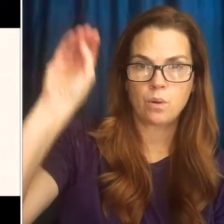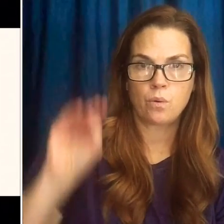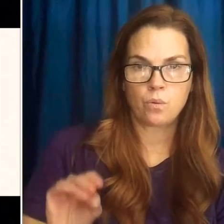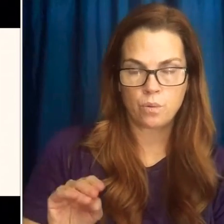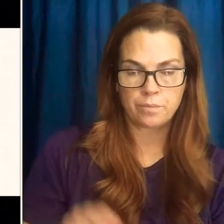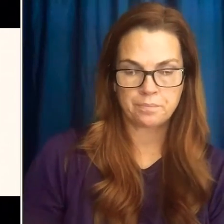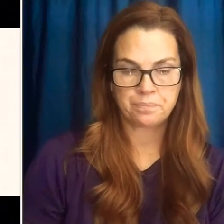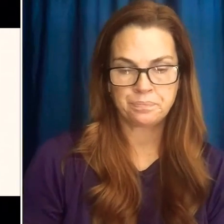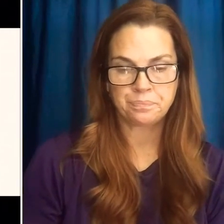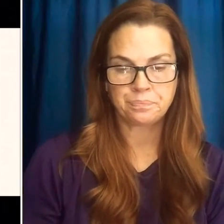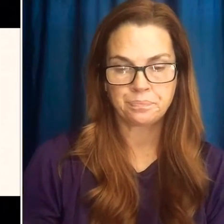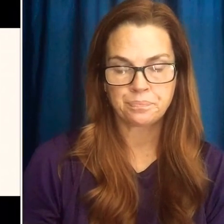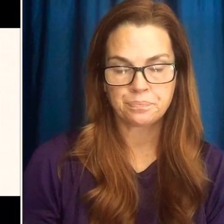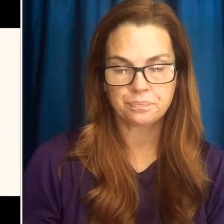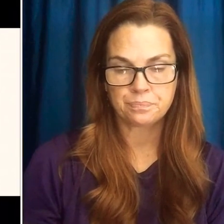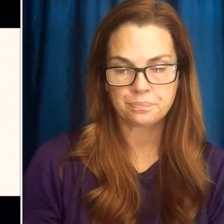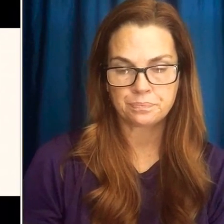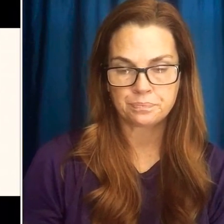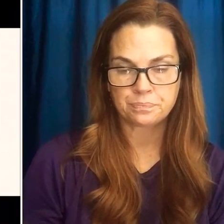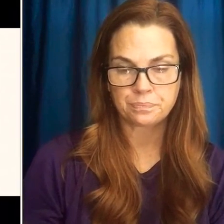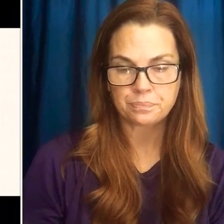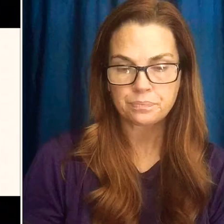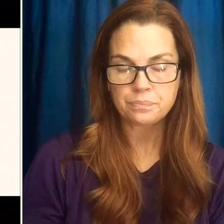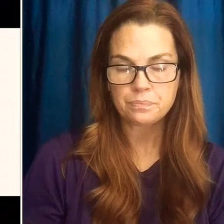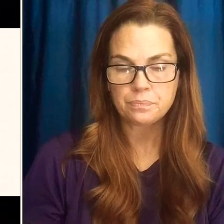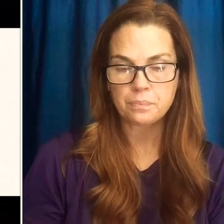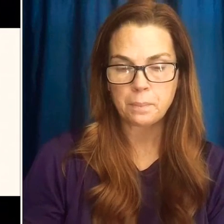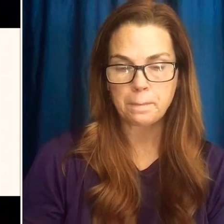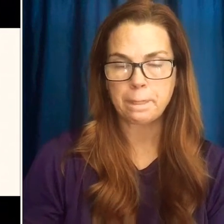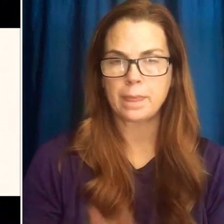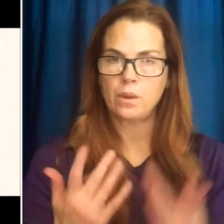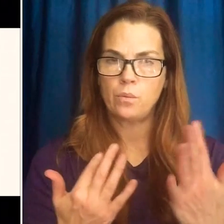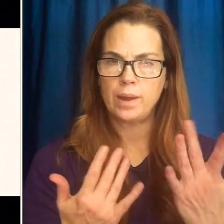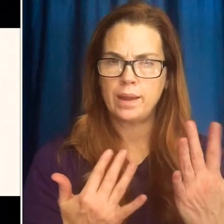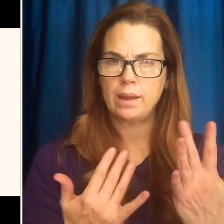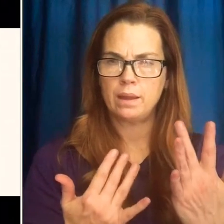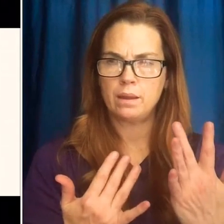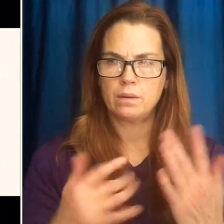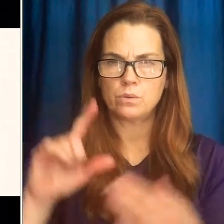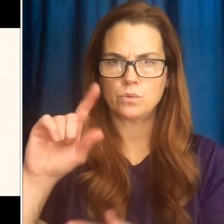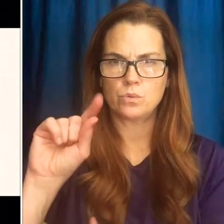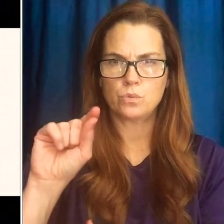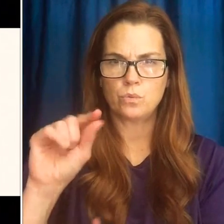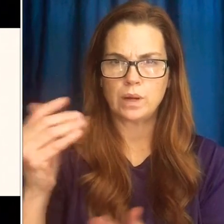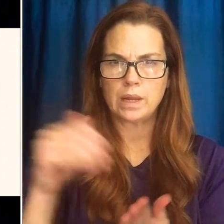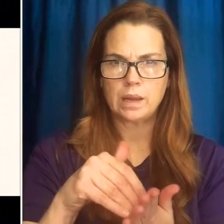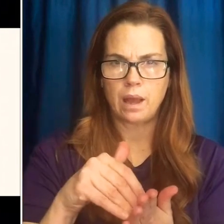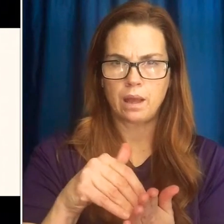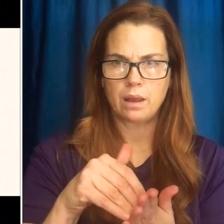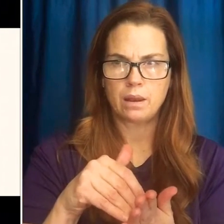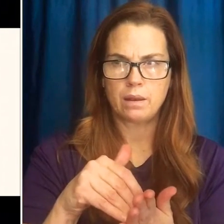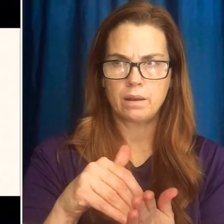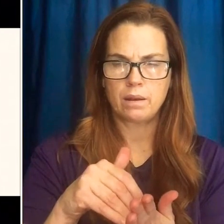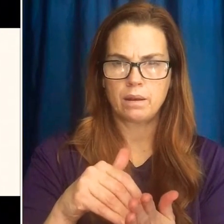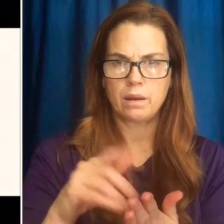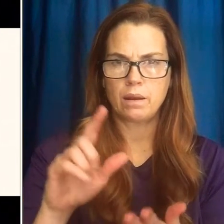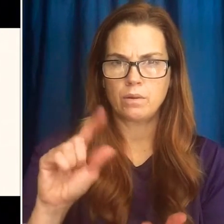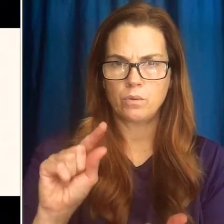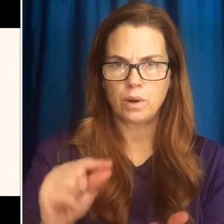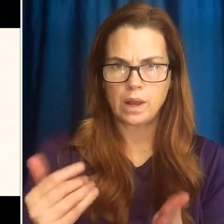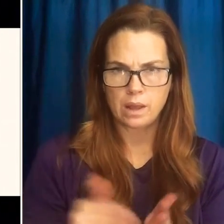Wait a minute. So we have 20 again. We had 20 here, and now we've got it again